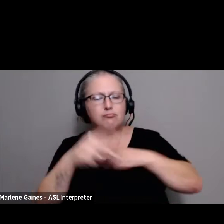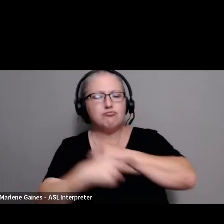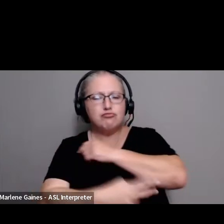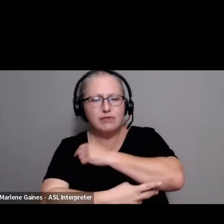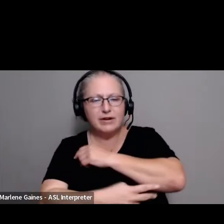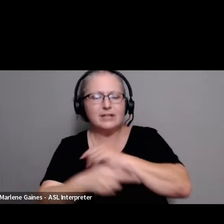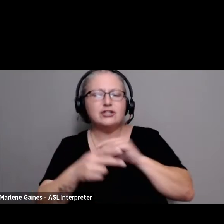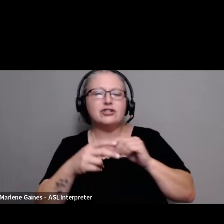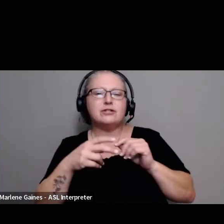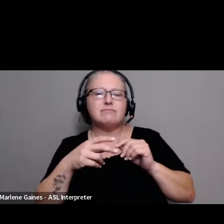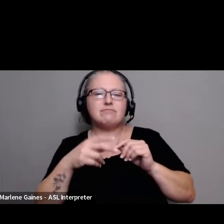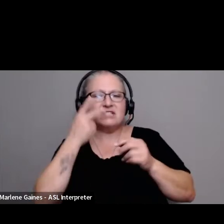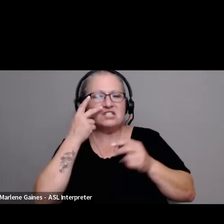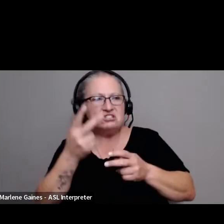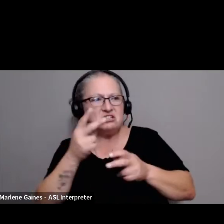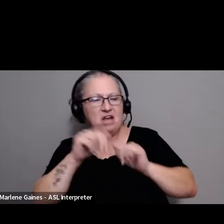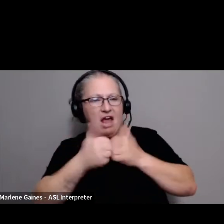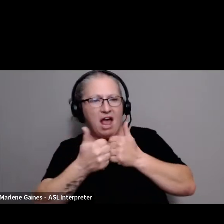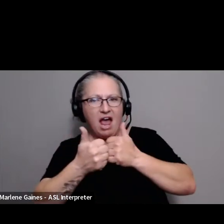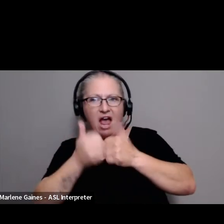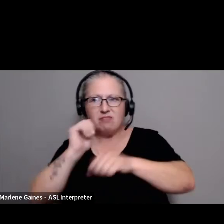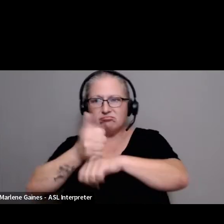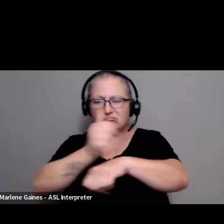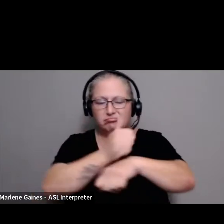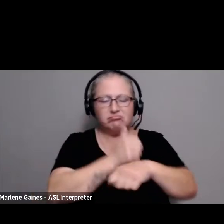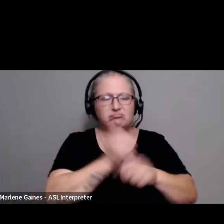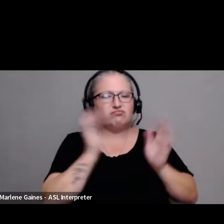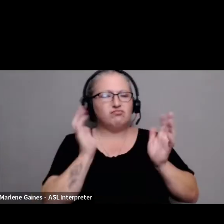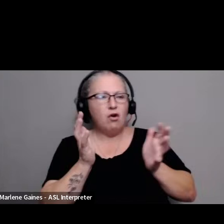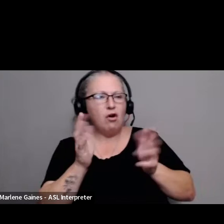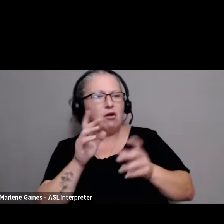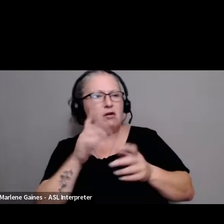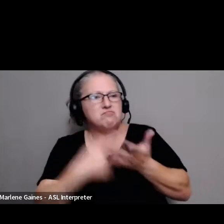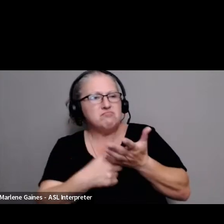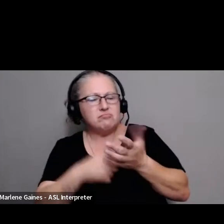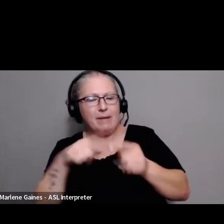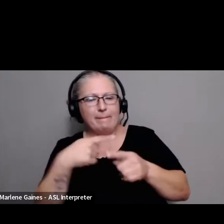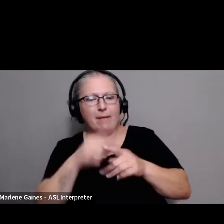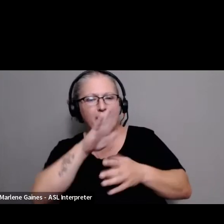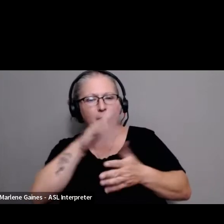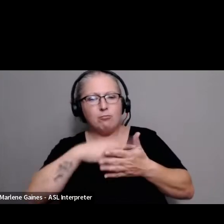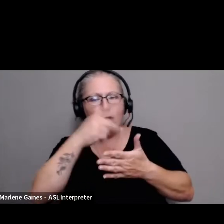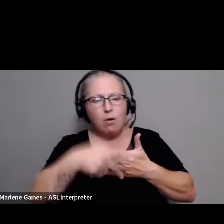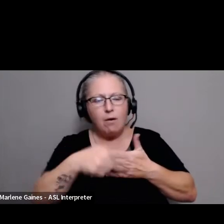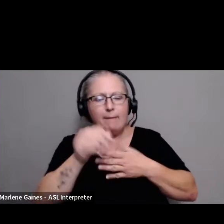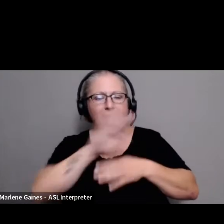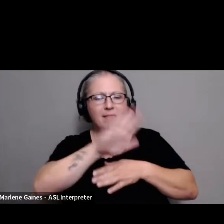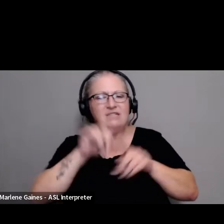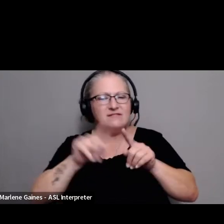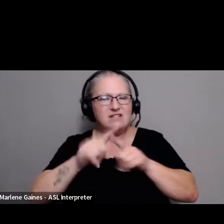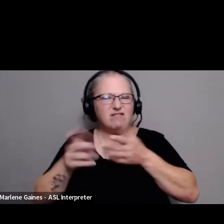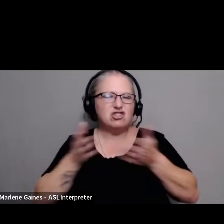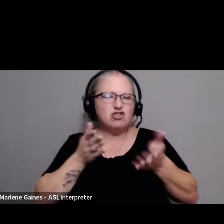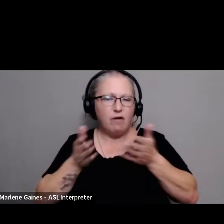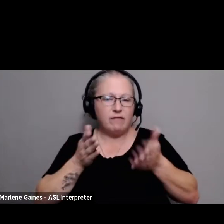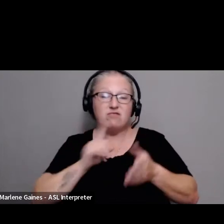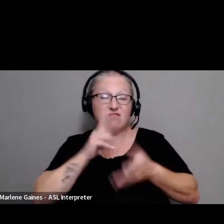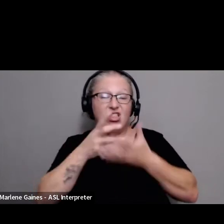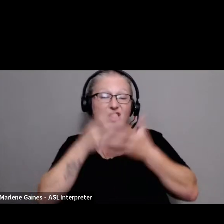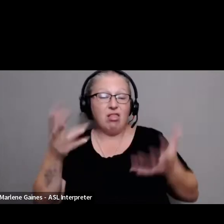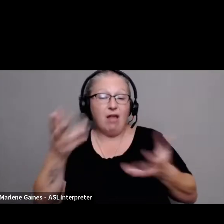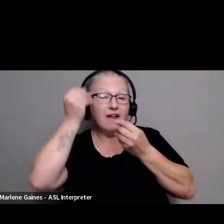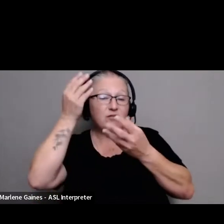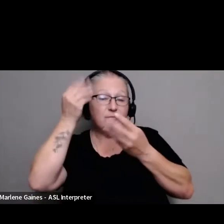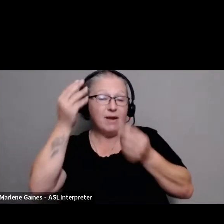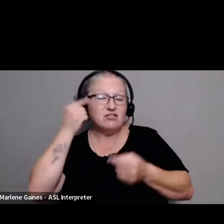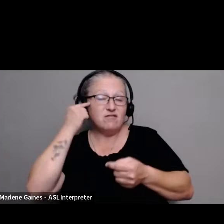see the layout, talk to them about some of the programs and services they offer. And it was a real informational